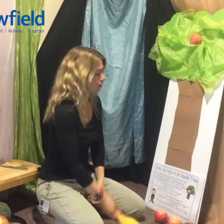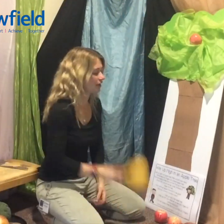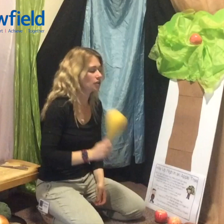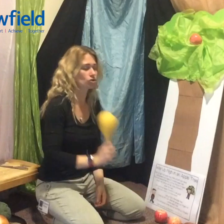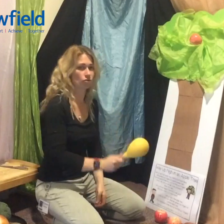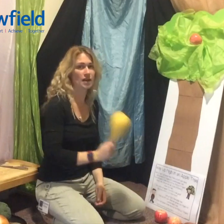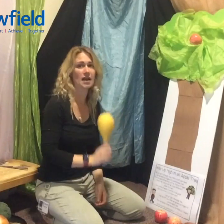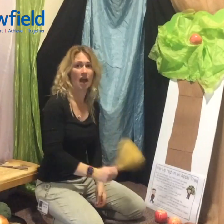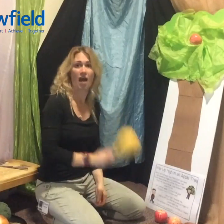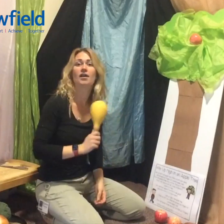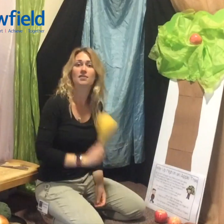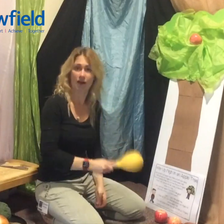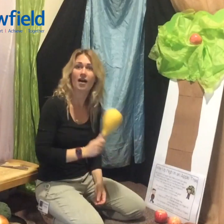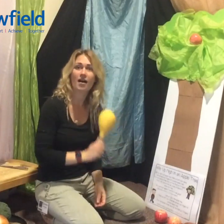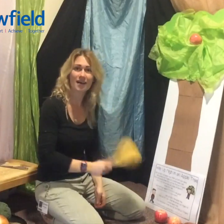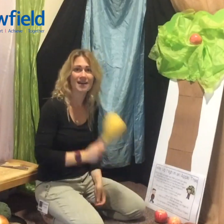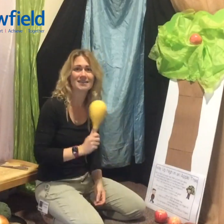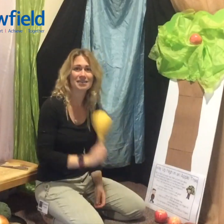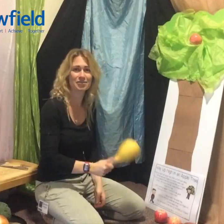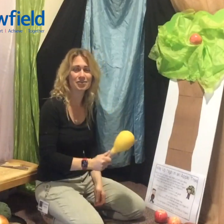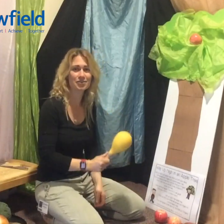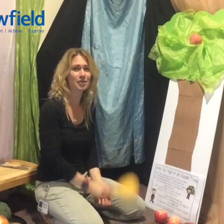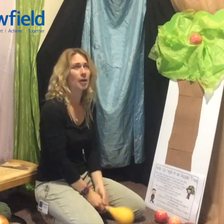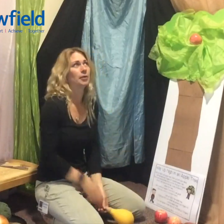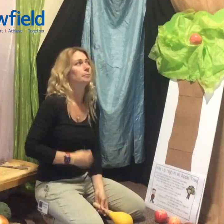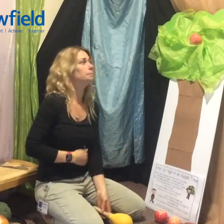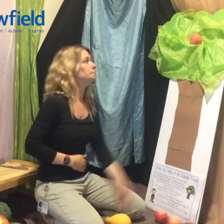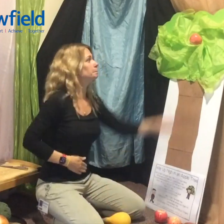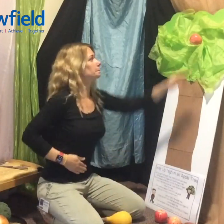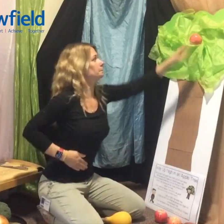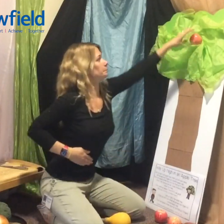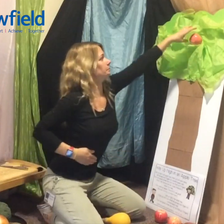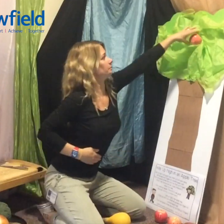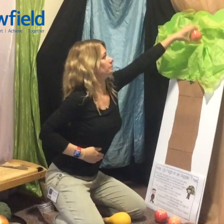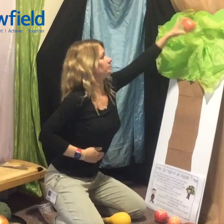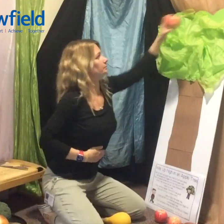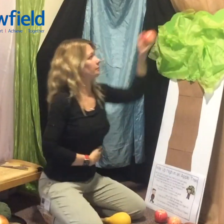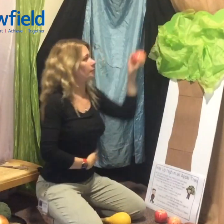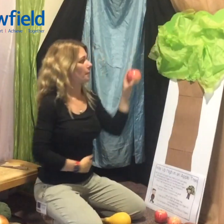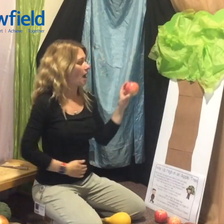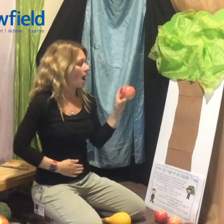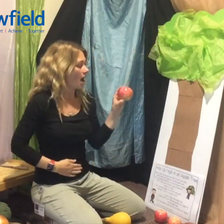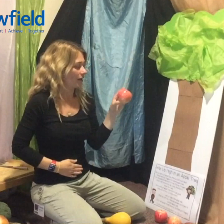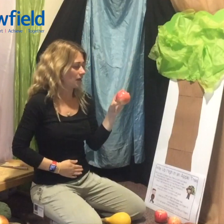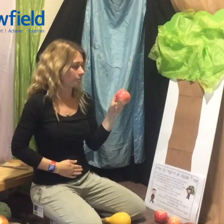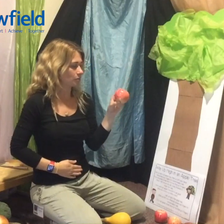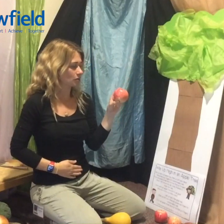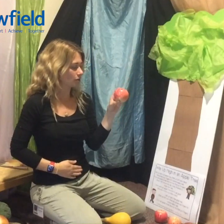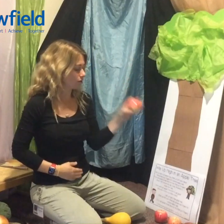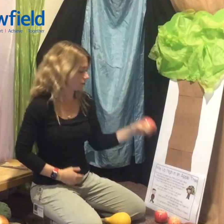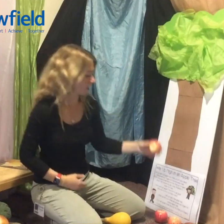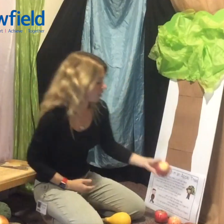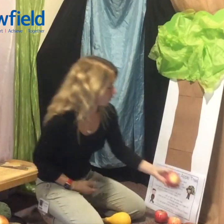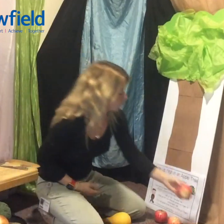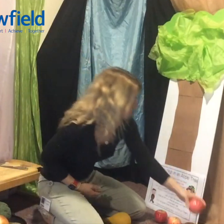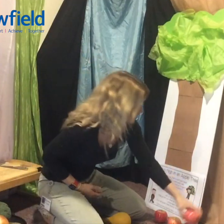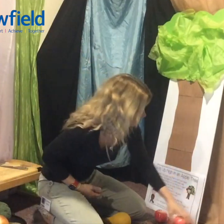that tree as hard as I could. Down came an apple, it was good. Way